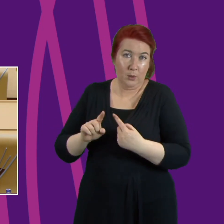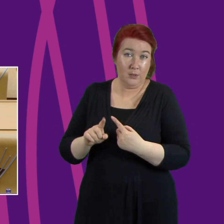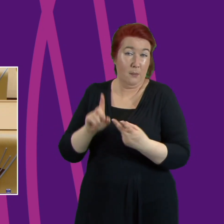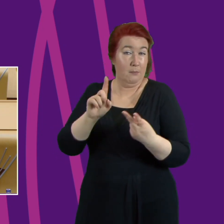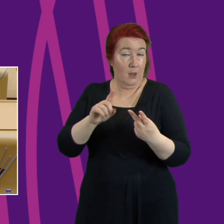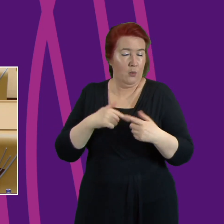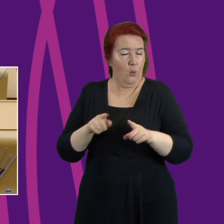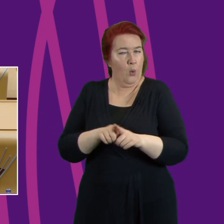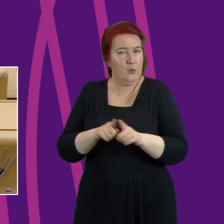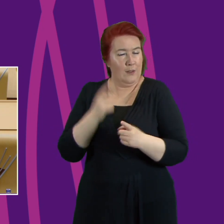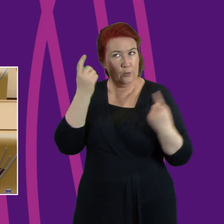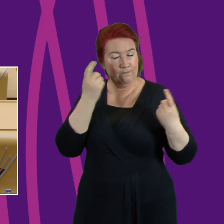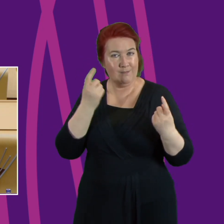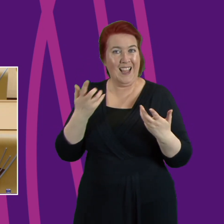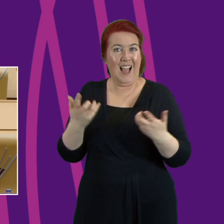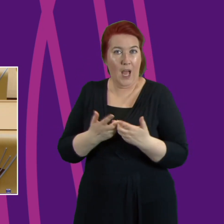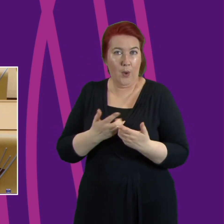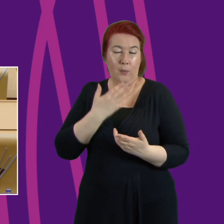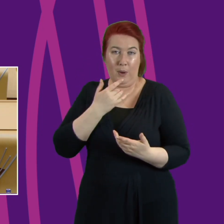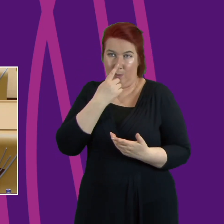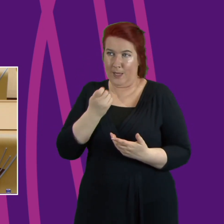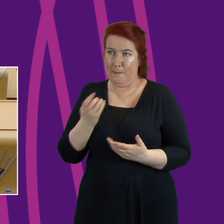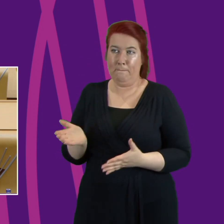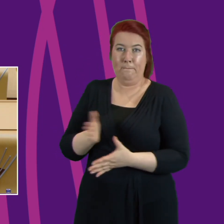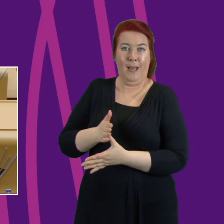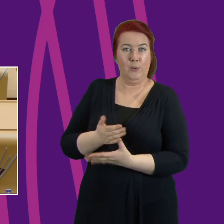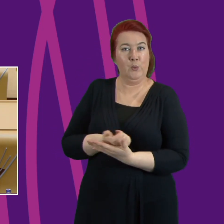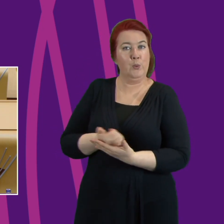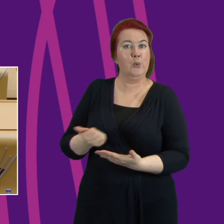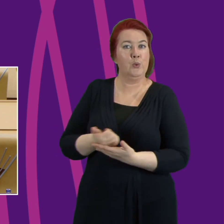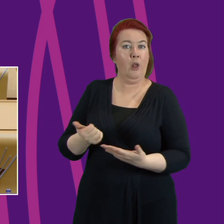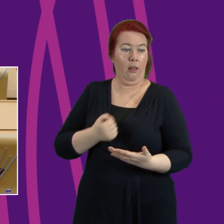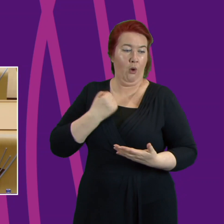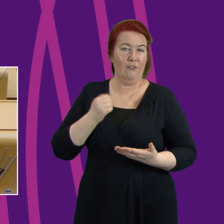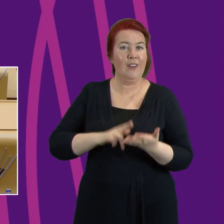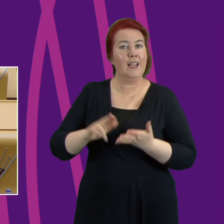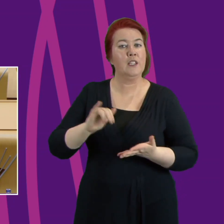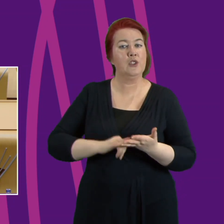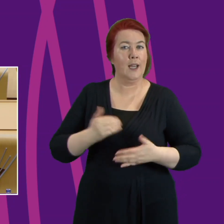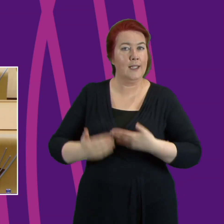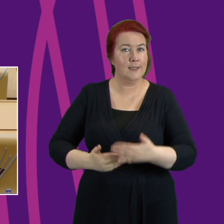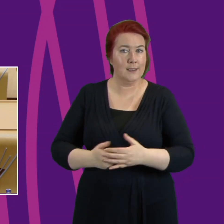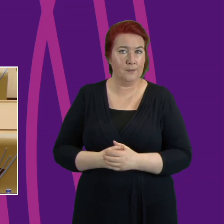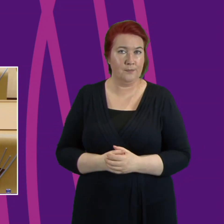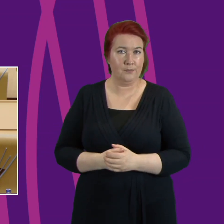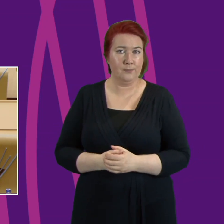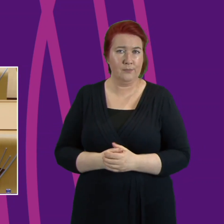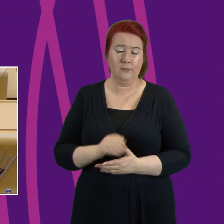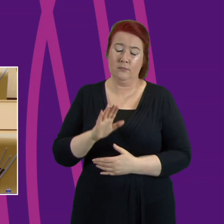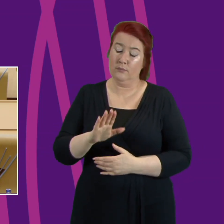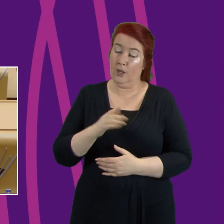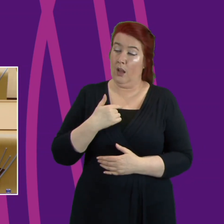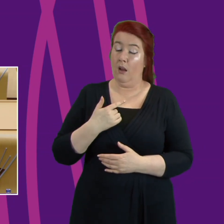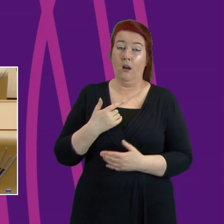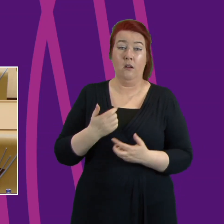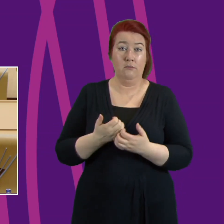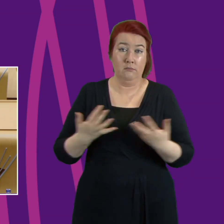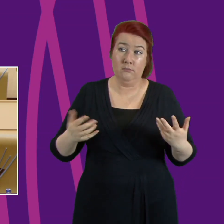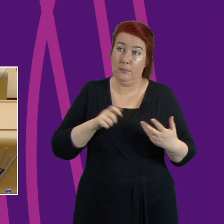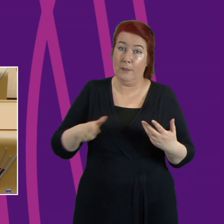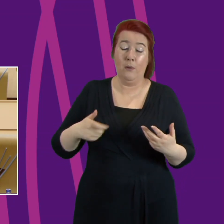when we can increase the business as usual work of our NHS. The incredible levels of compliance with